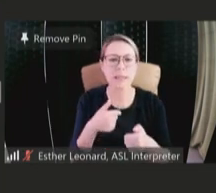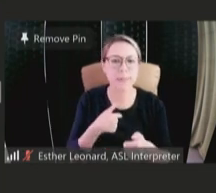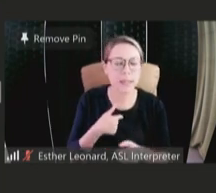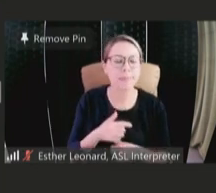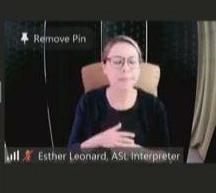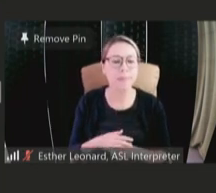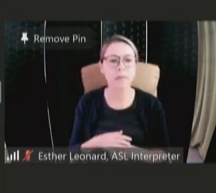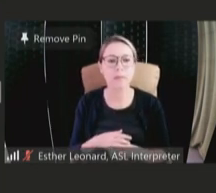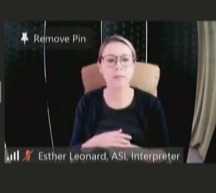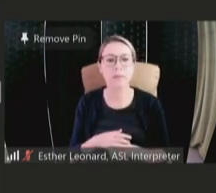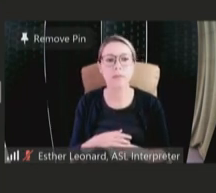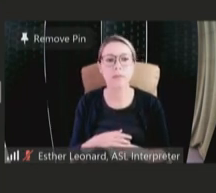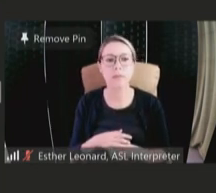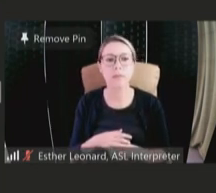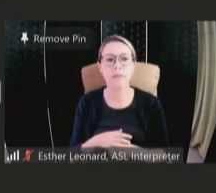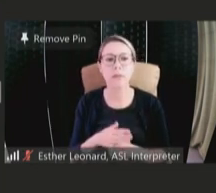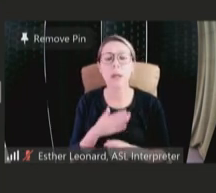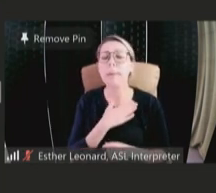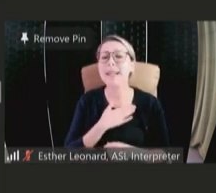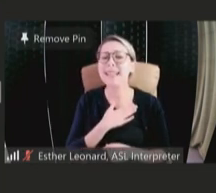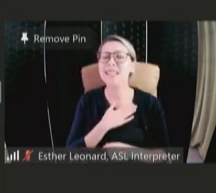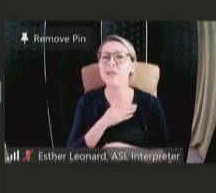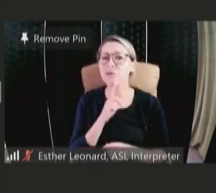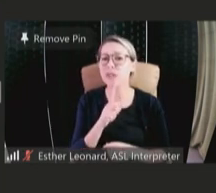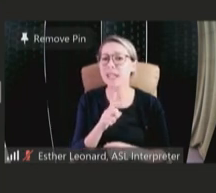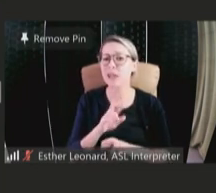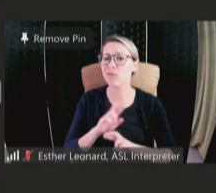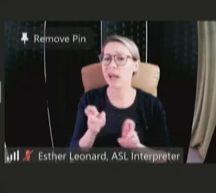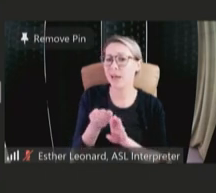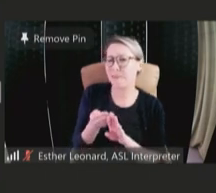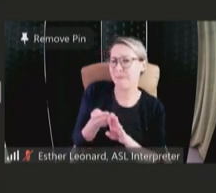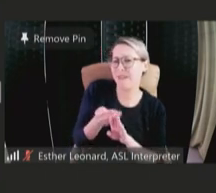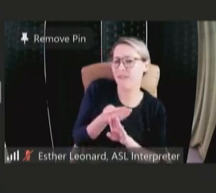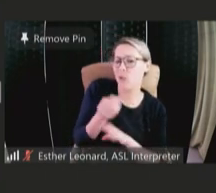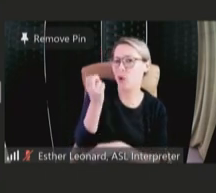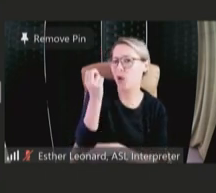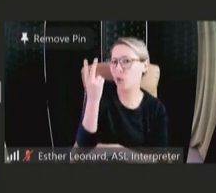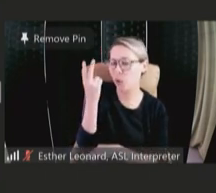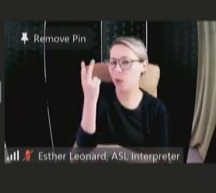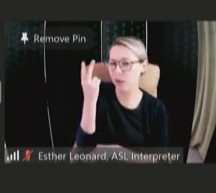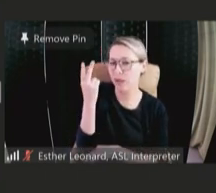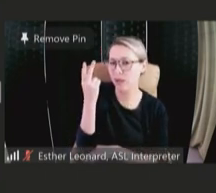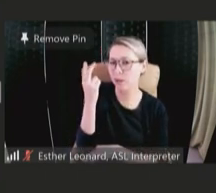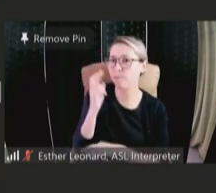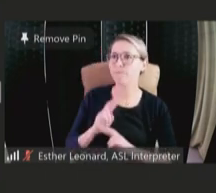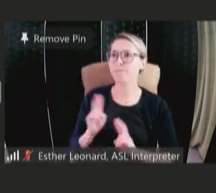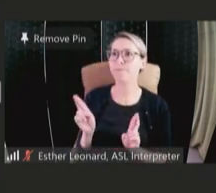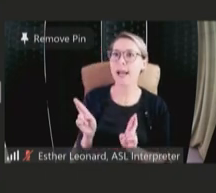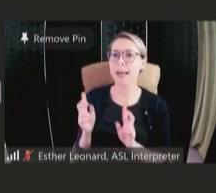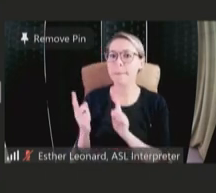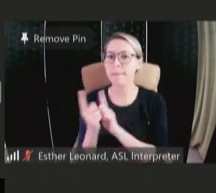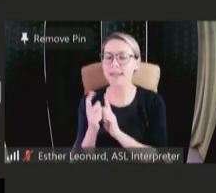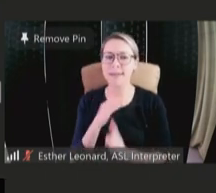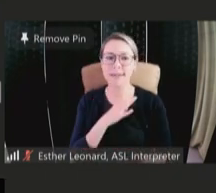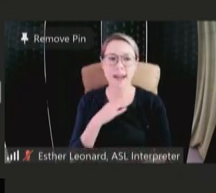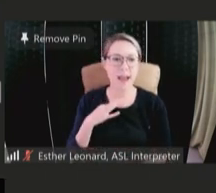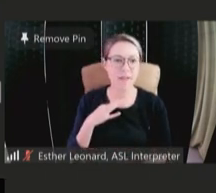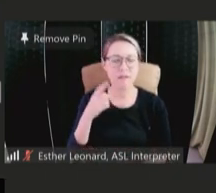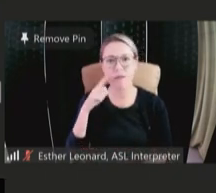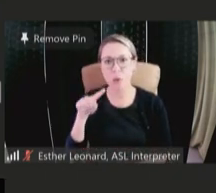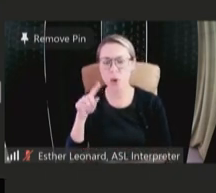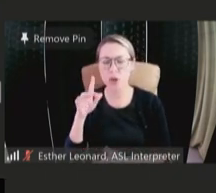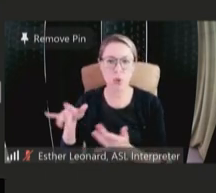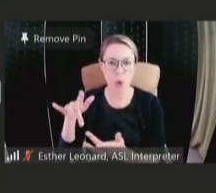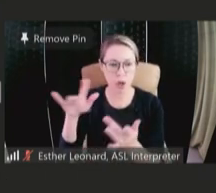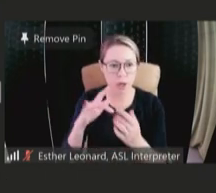be there shortly before noon, actually, so that we can meet with the construction staff to do that tour. As